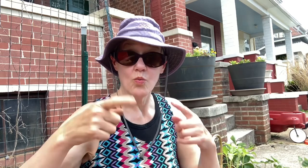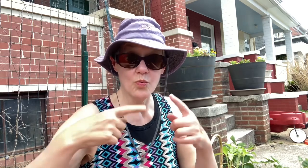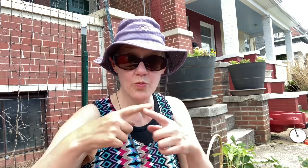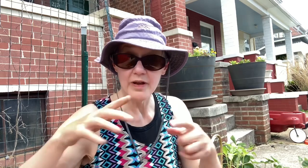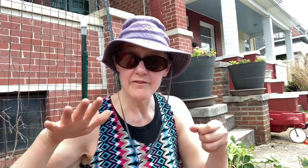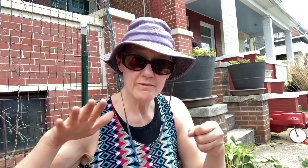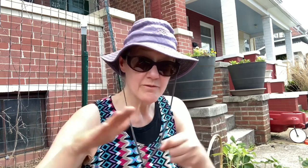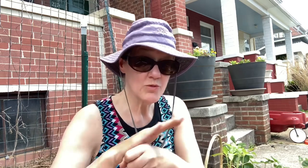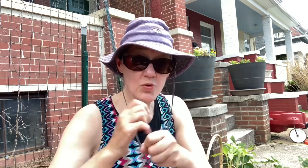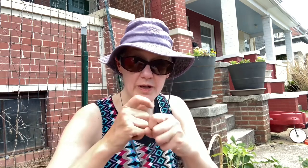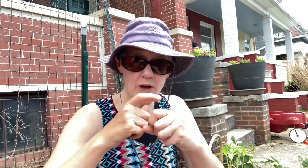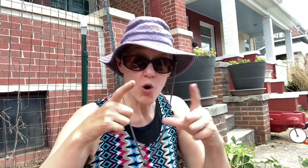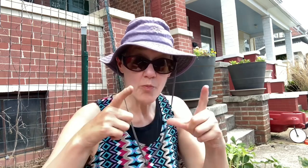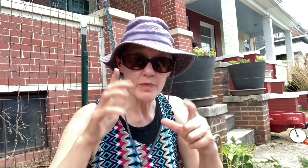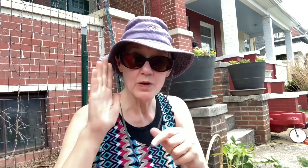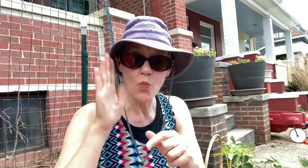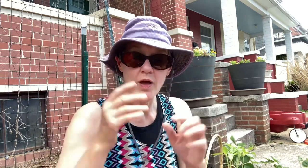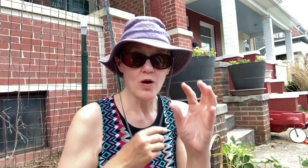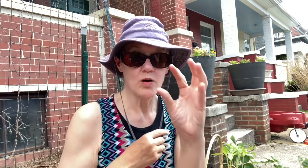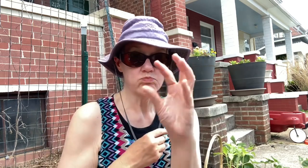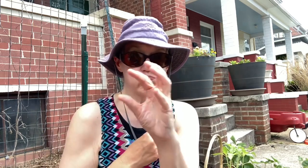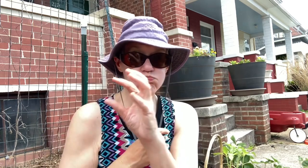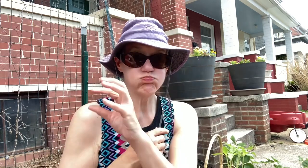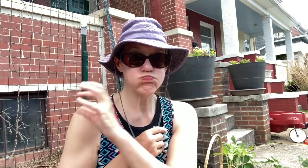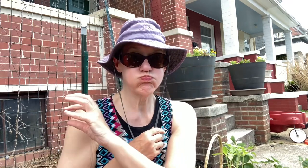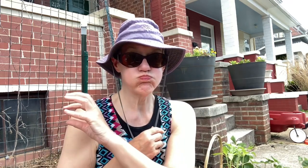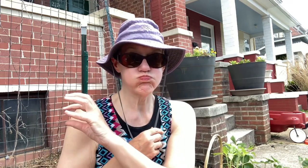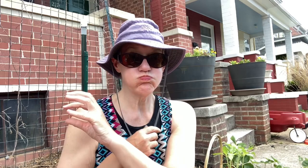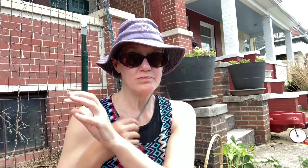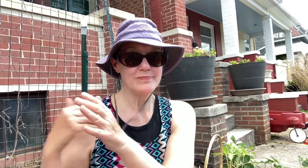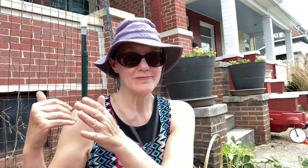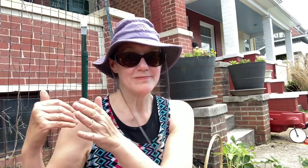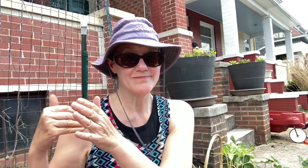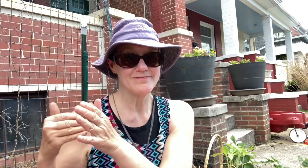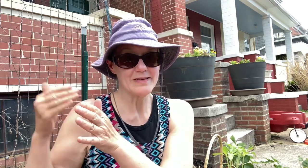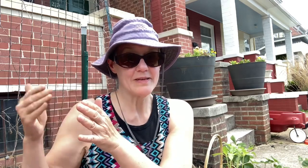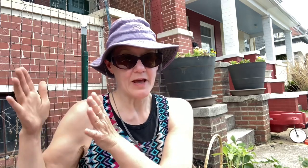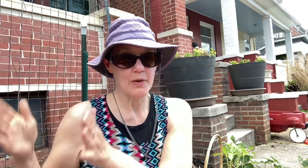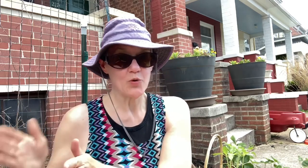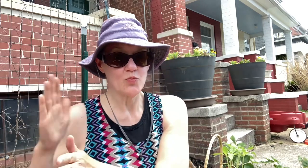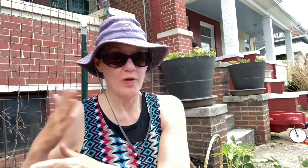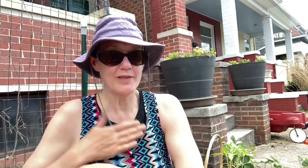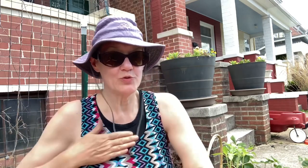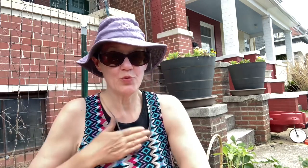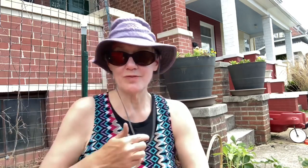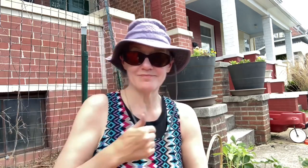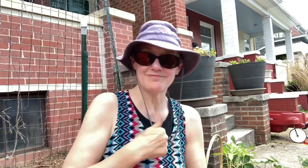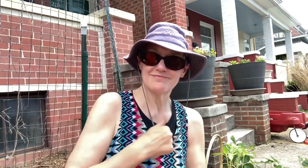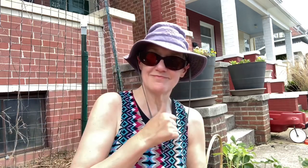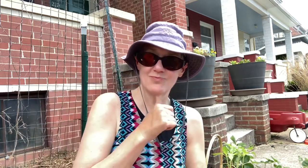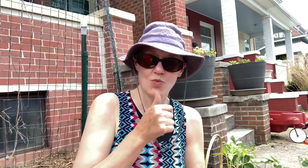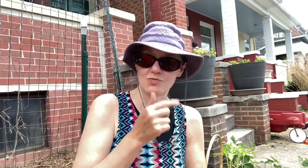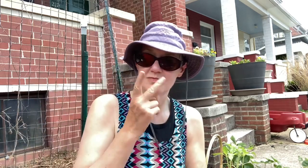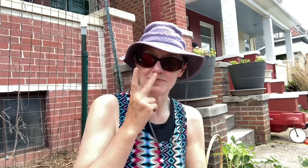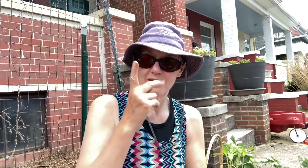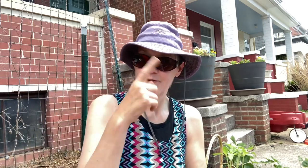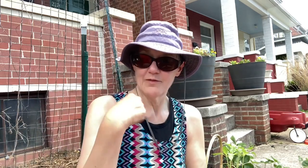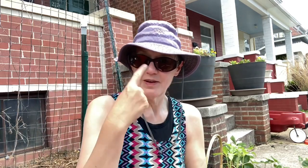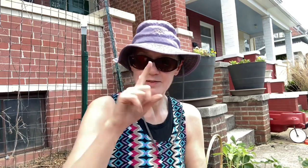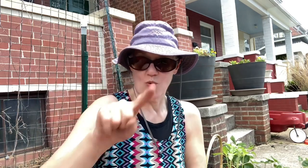east fence, once those heads are fully open, they're going to freeze towards that morning sun, and my neighbors will be